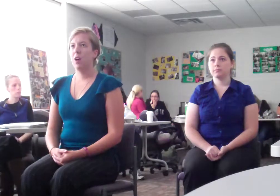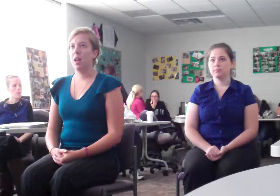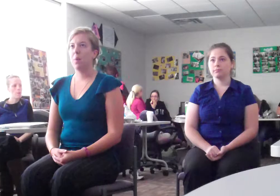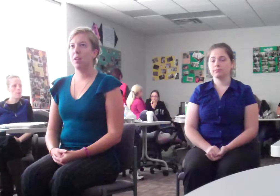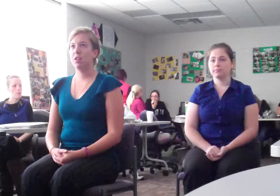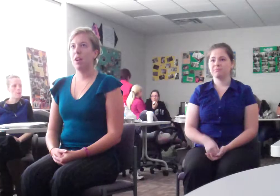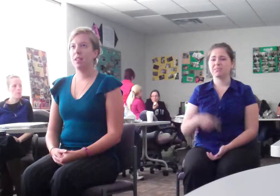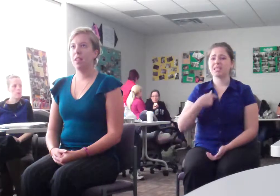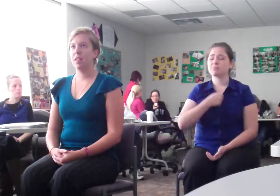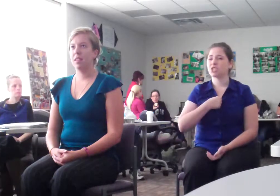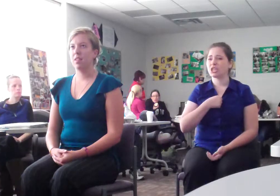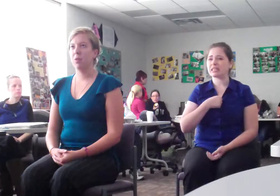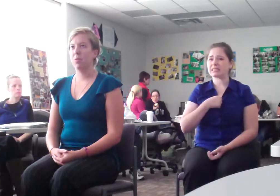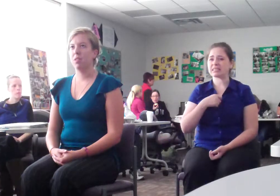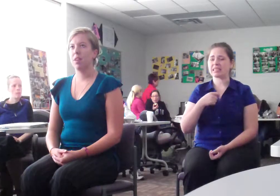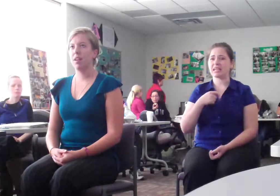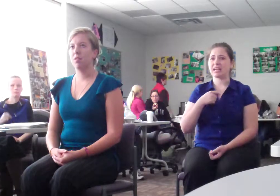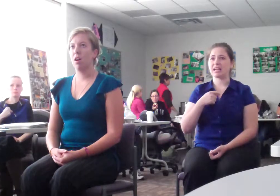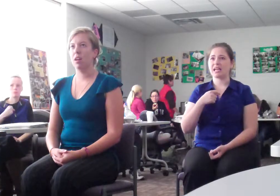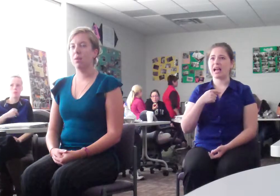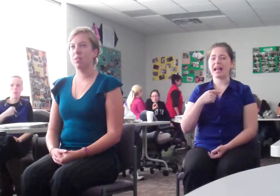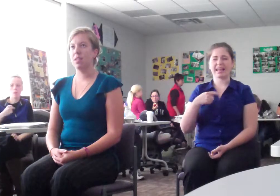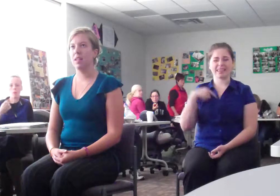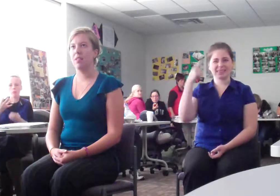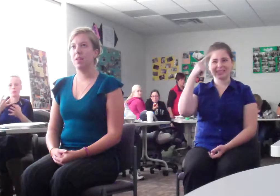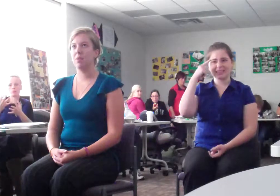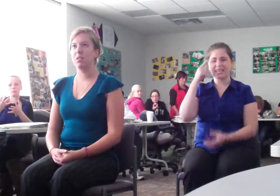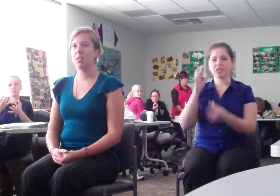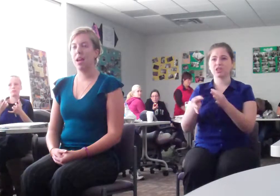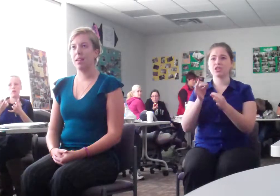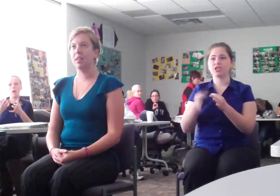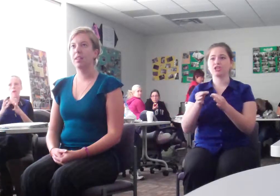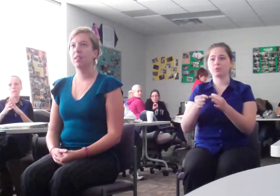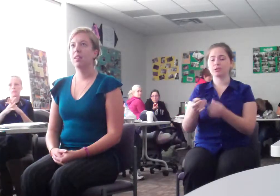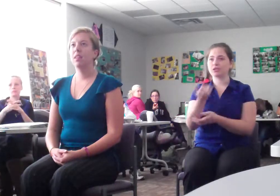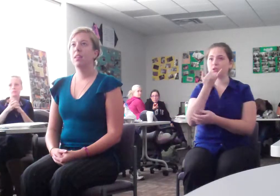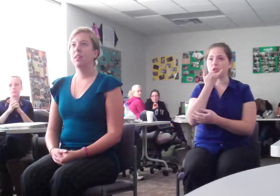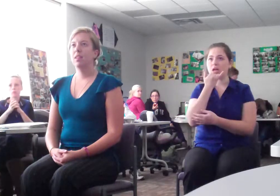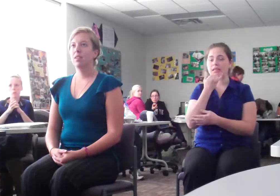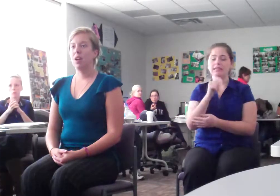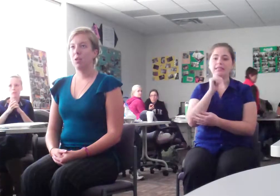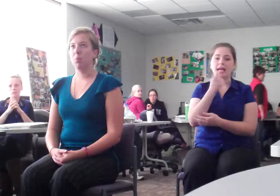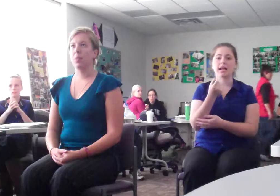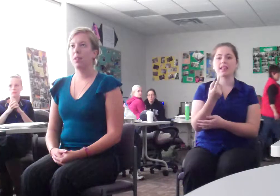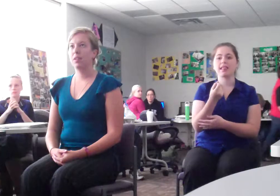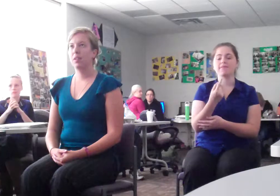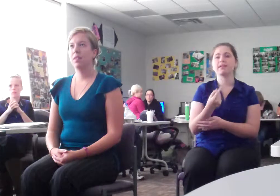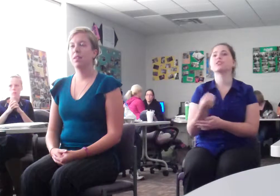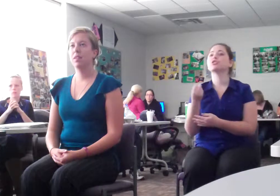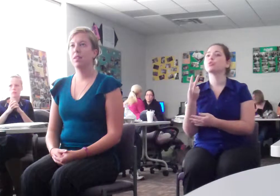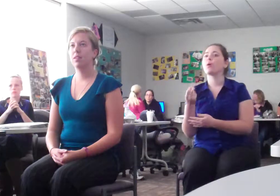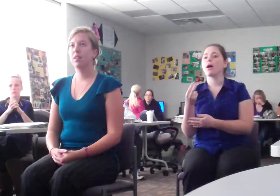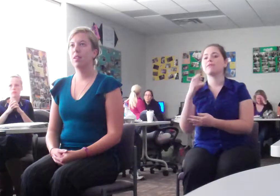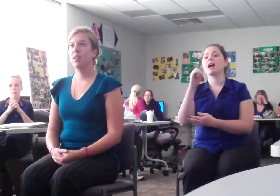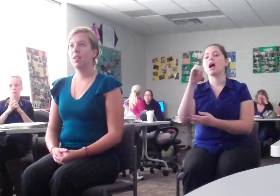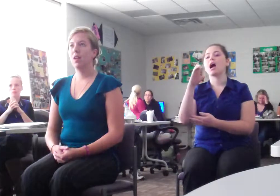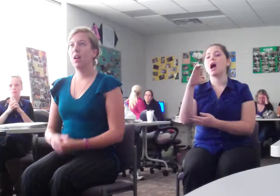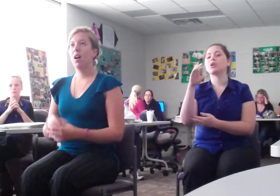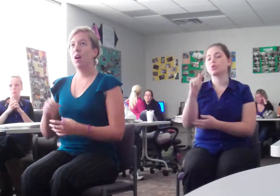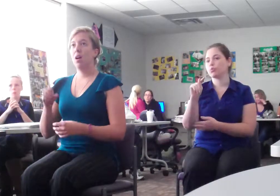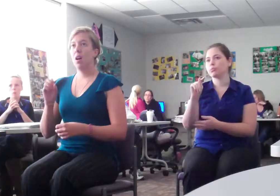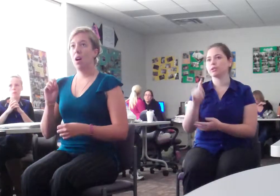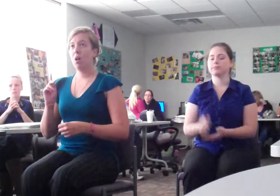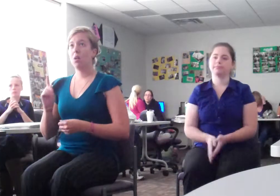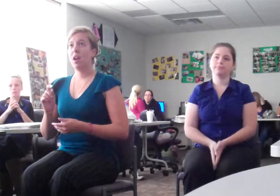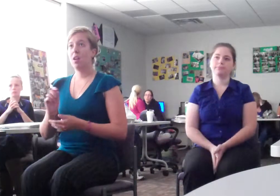I'm sorry, I want to correct. I think the interpreter signed it wrong. It wasn't 11, it was 10 for October. All right, I'll make that